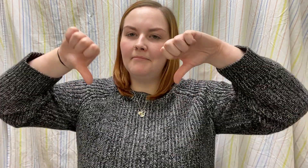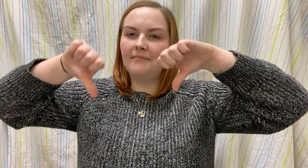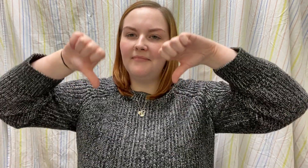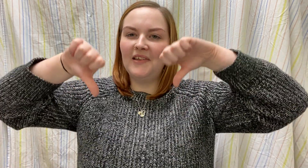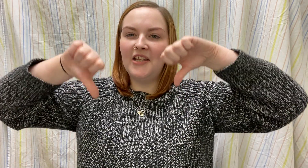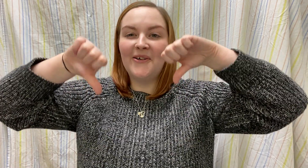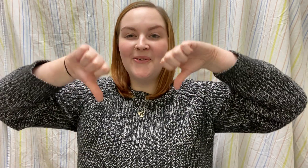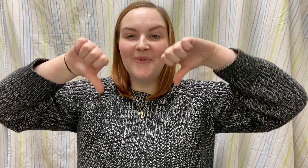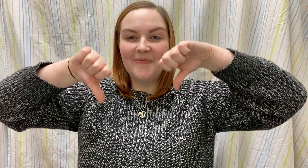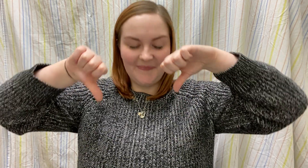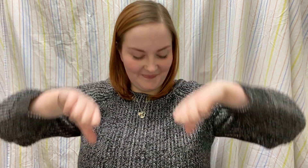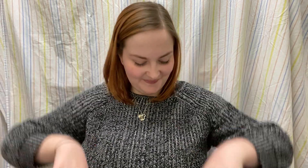No.